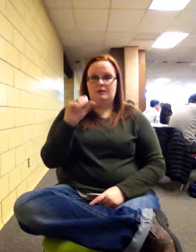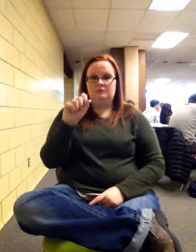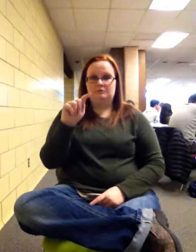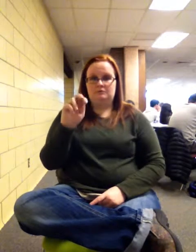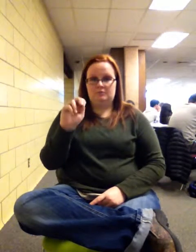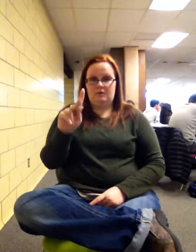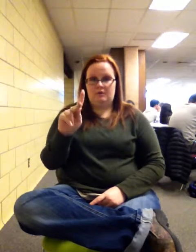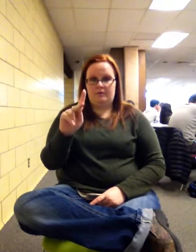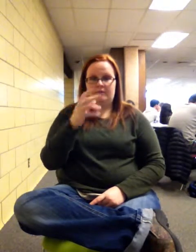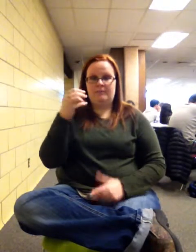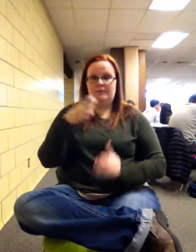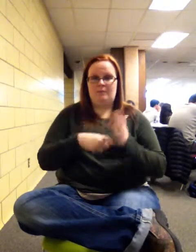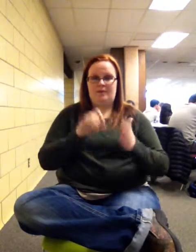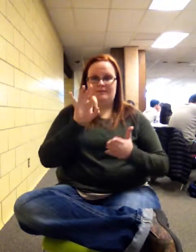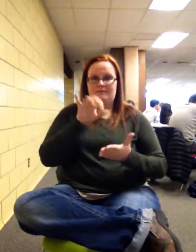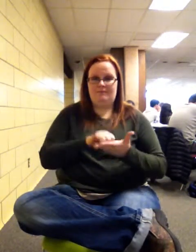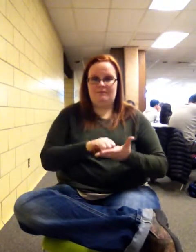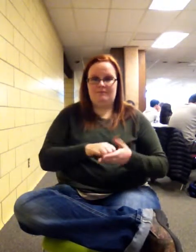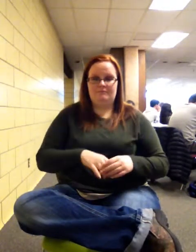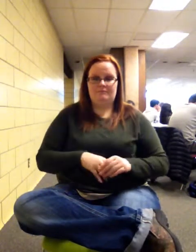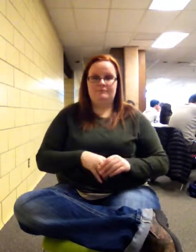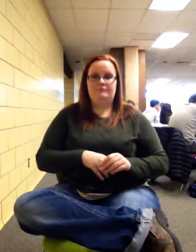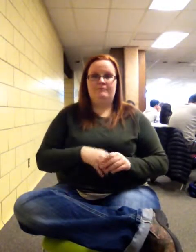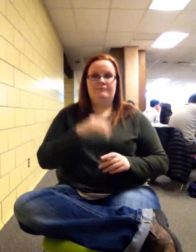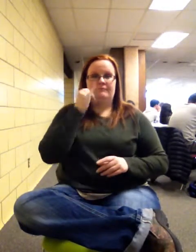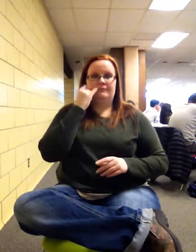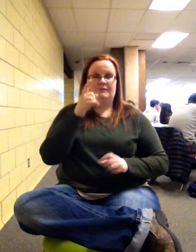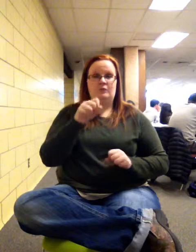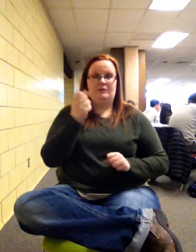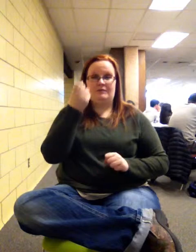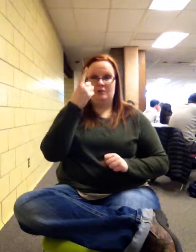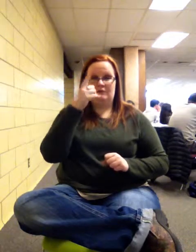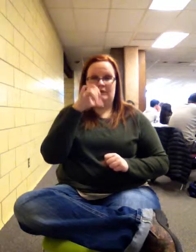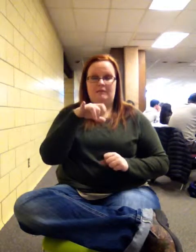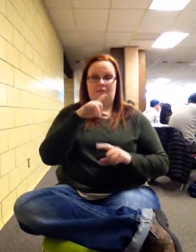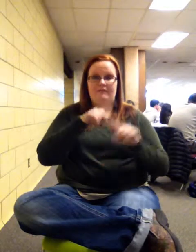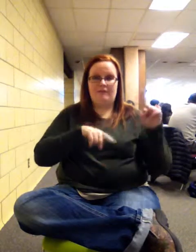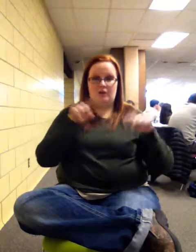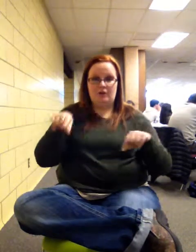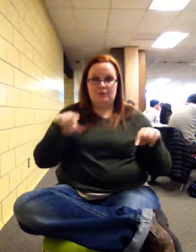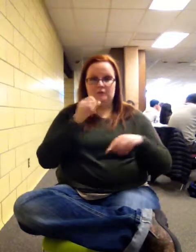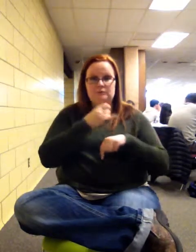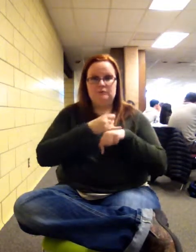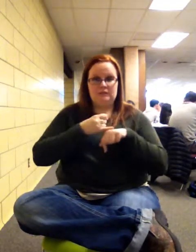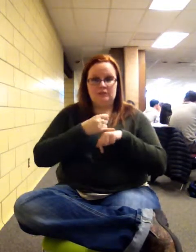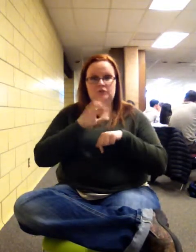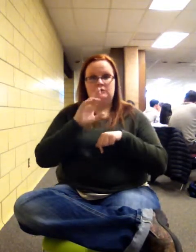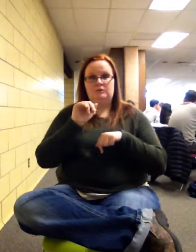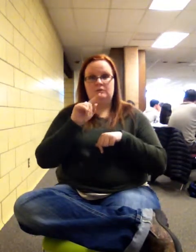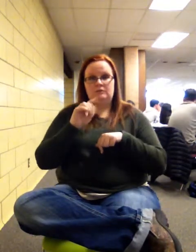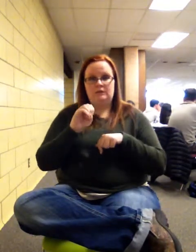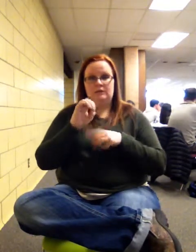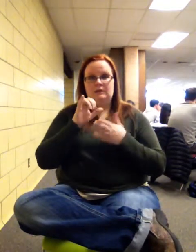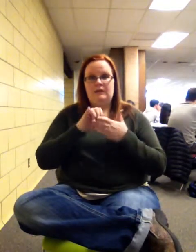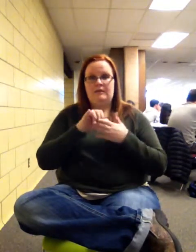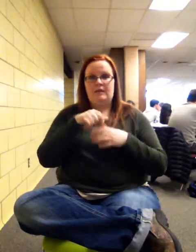and the price of those. So if you guys can just kind of understand the variables then of the interest rate and that quoted interest rate equation,